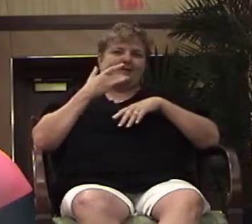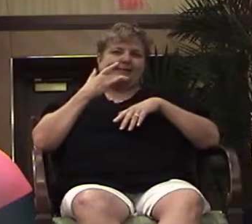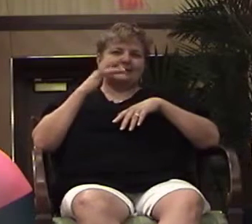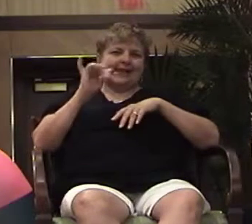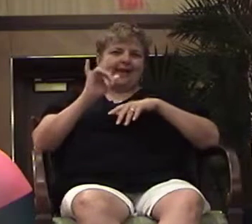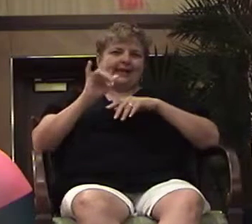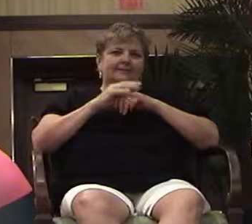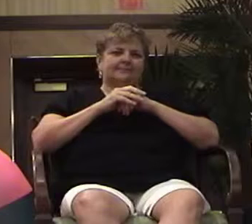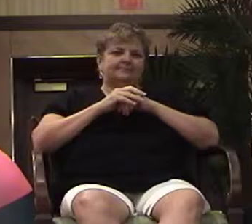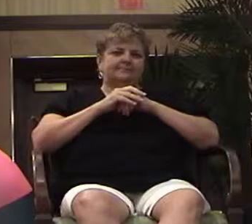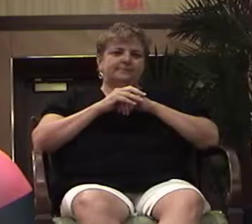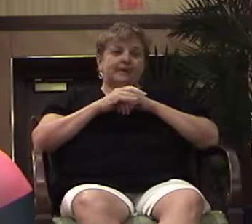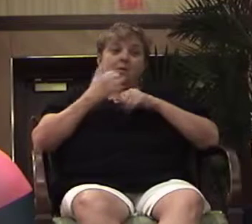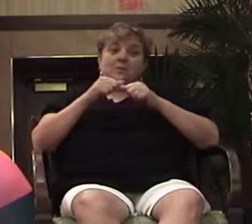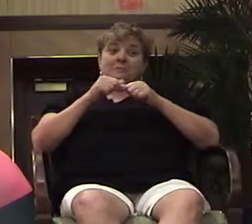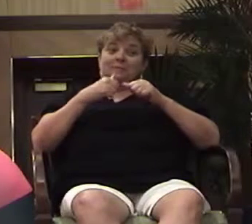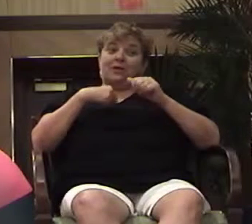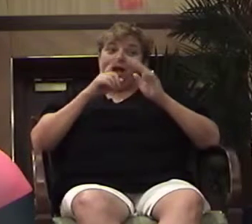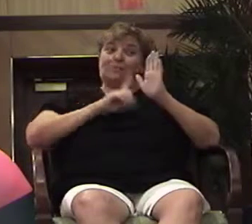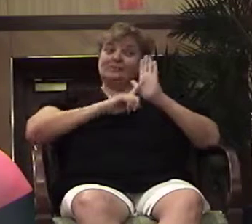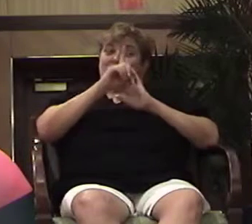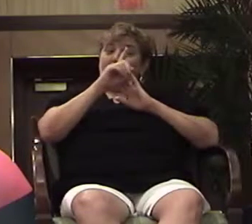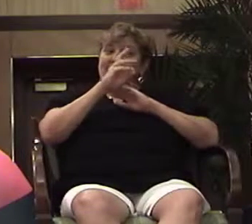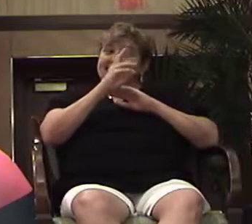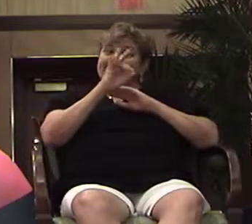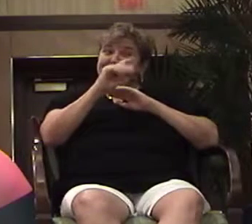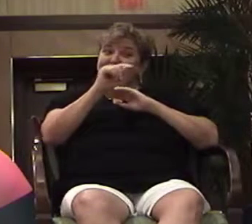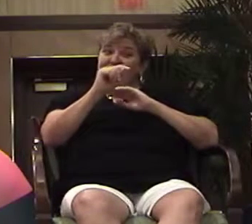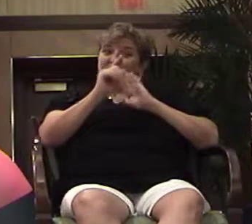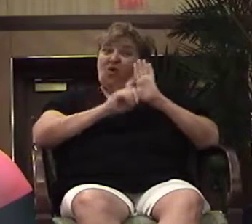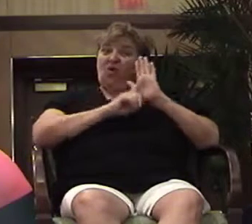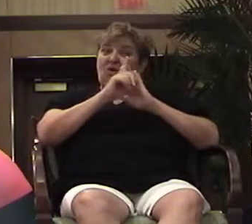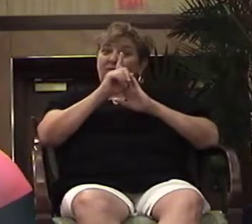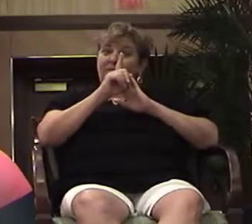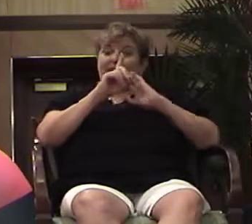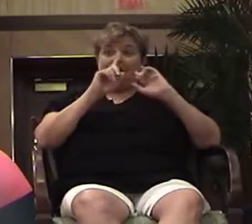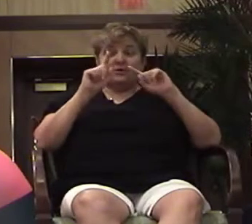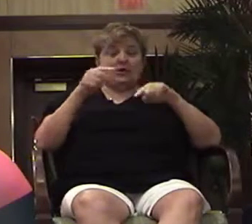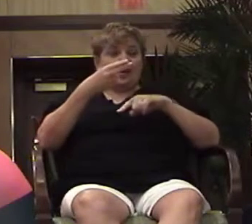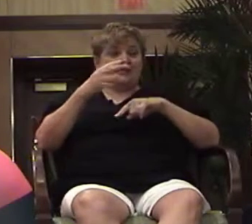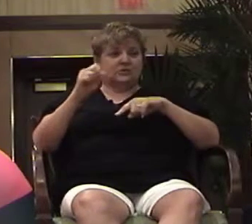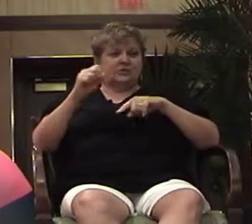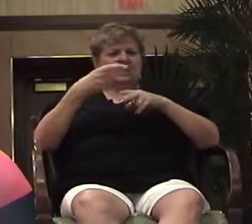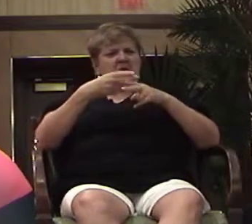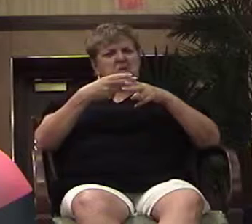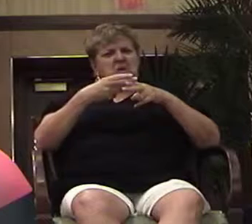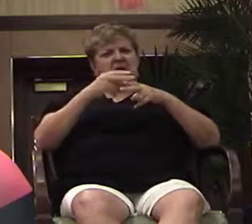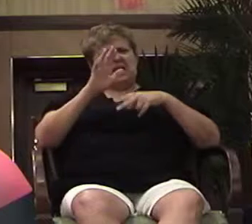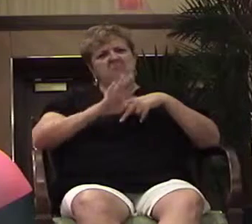Now, I was 6 foot tall in school, and when I went to high school, and I weighed about 125